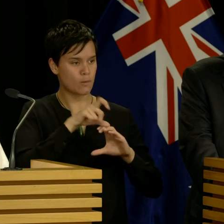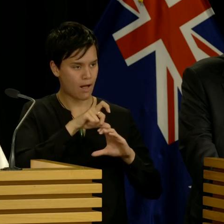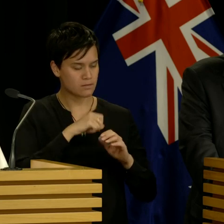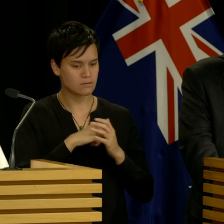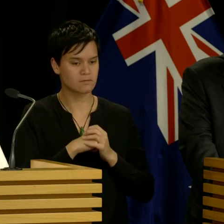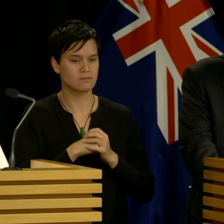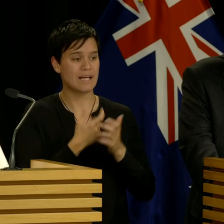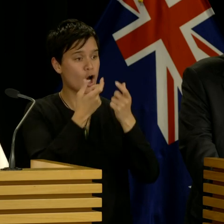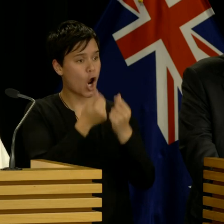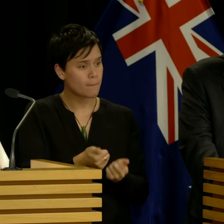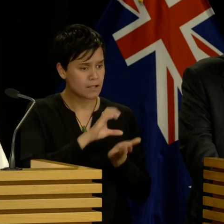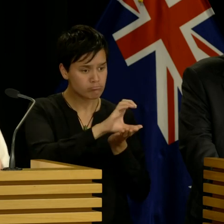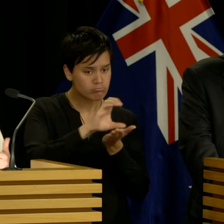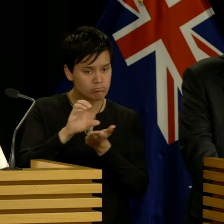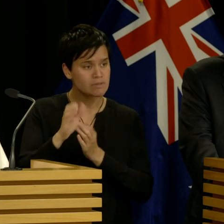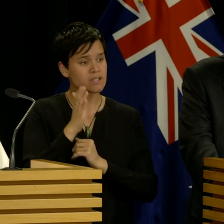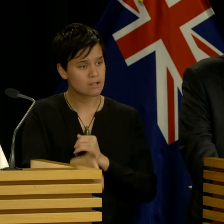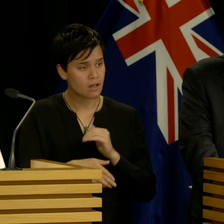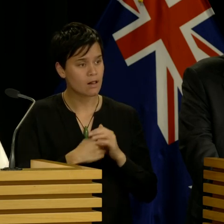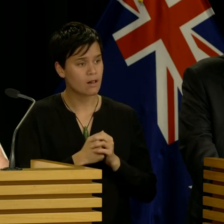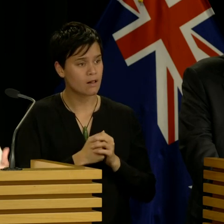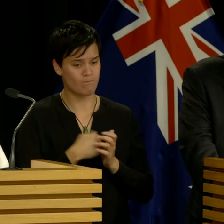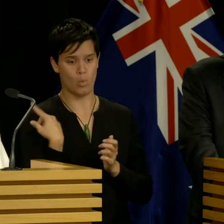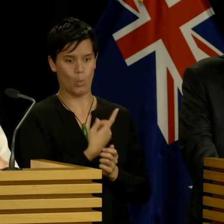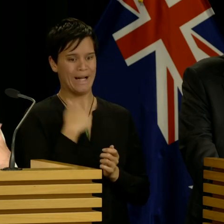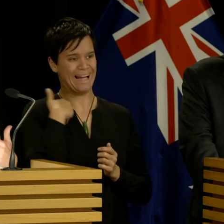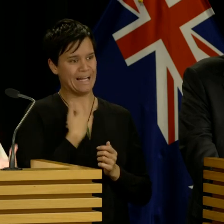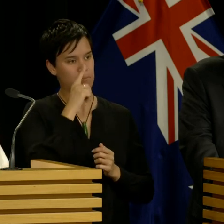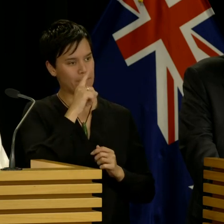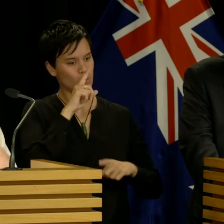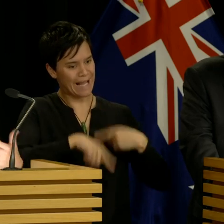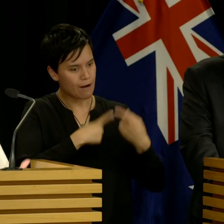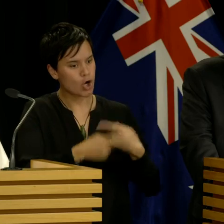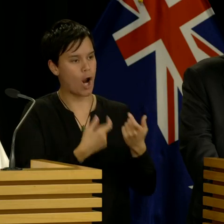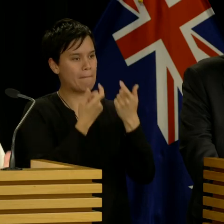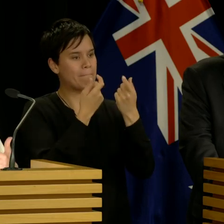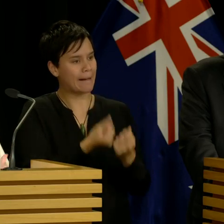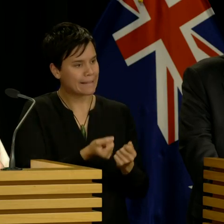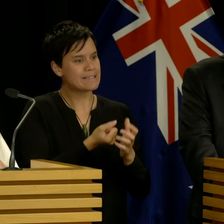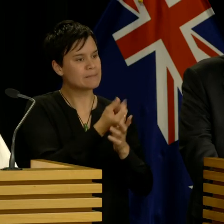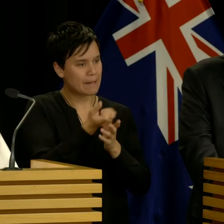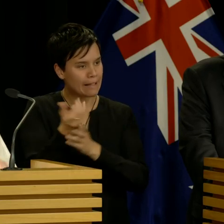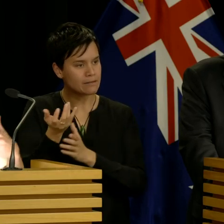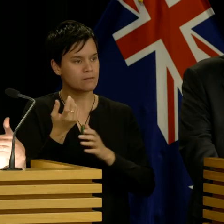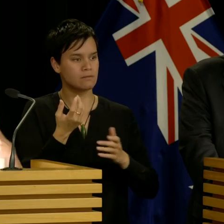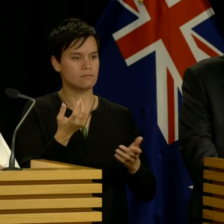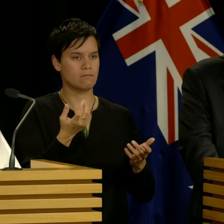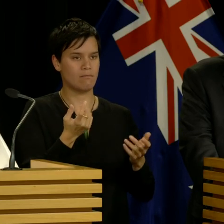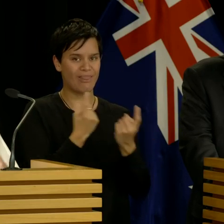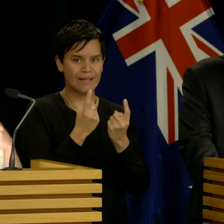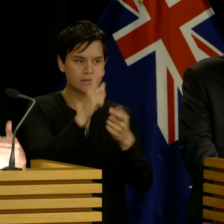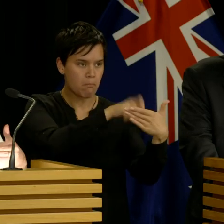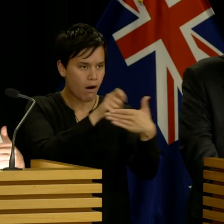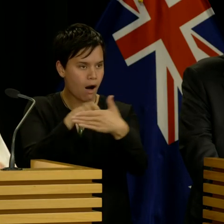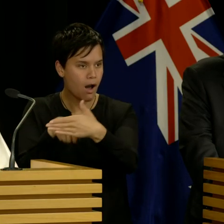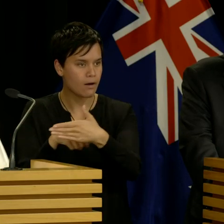economy. Also, we have to keep in mind what we need people to keep doing, of course, is continue to spend and consume. And so also the adjustments we've already had